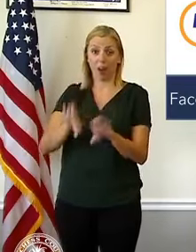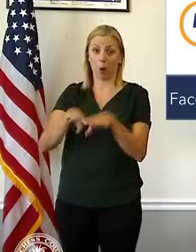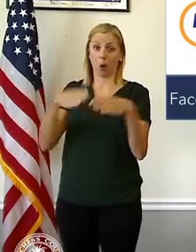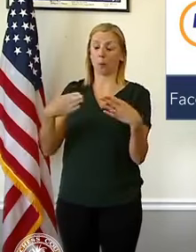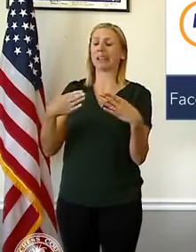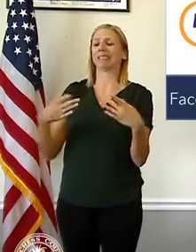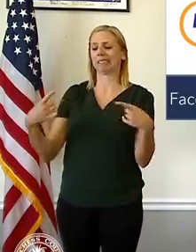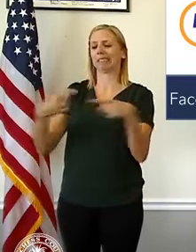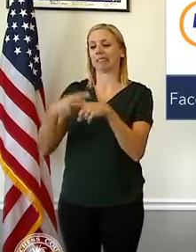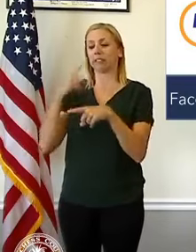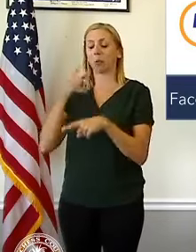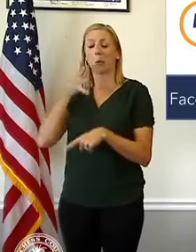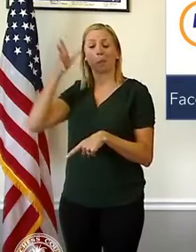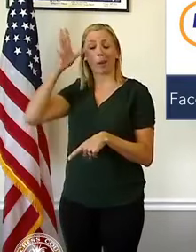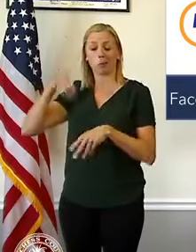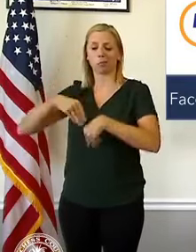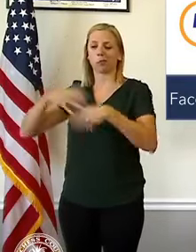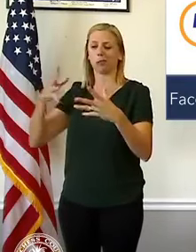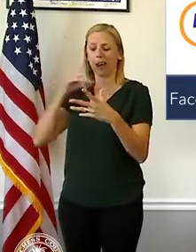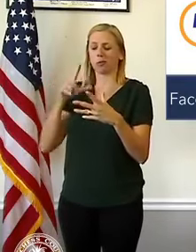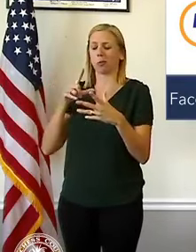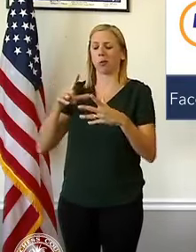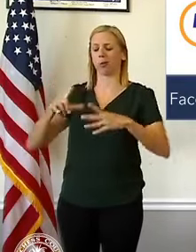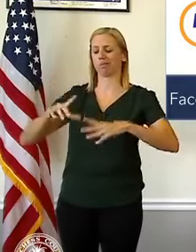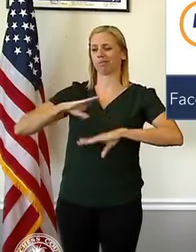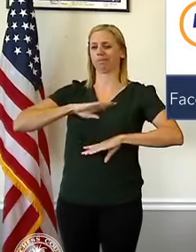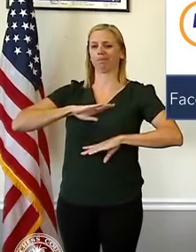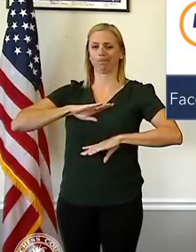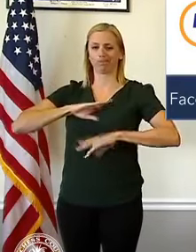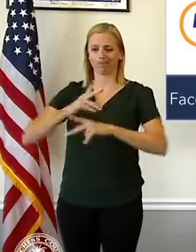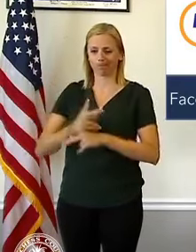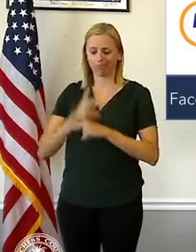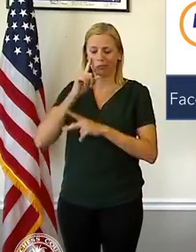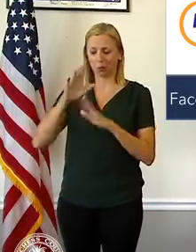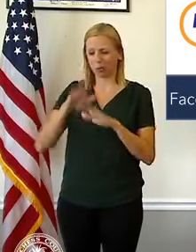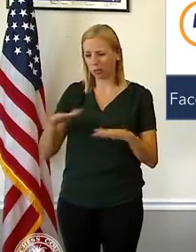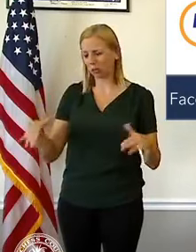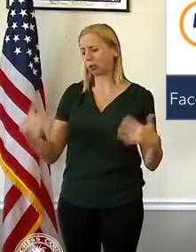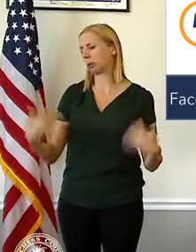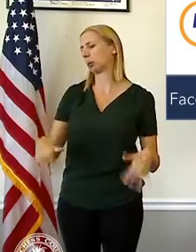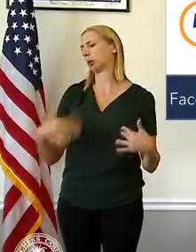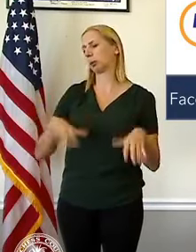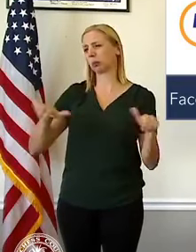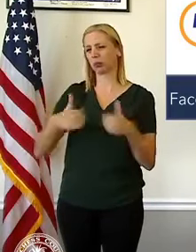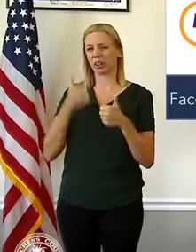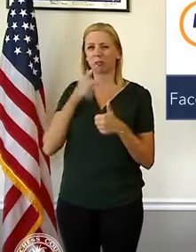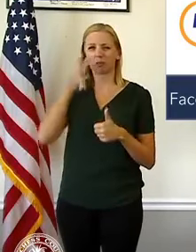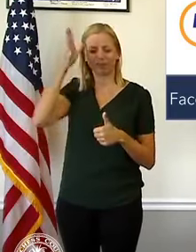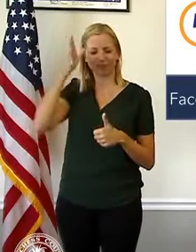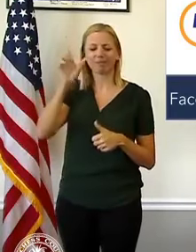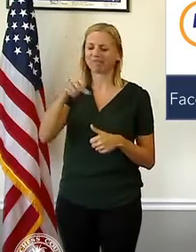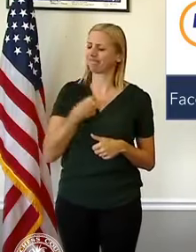that is, providing for adequate child care. And we understand the challenge.